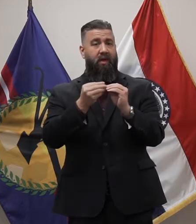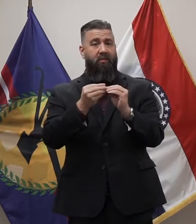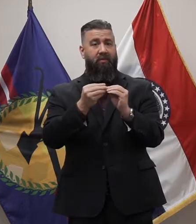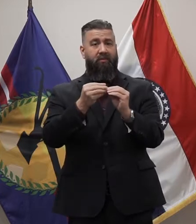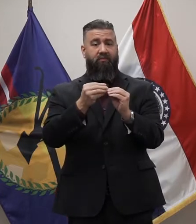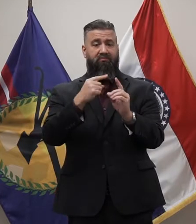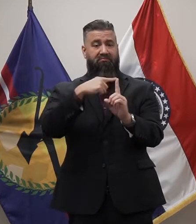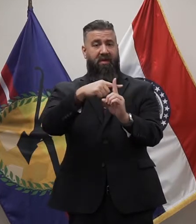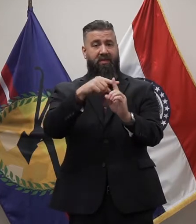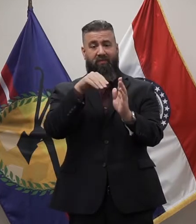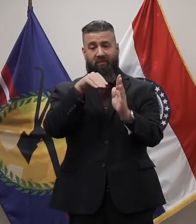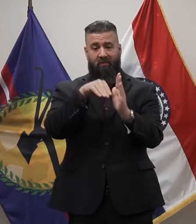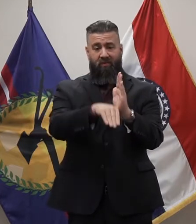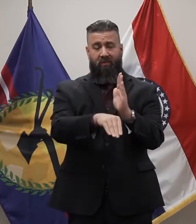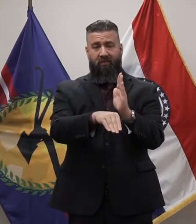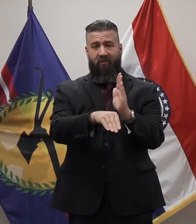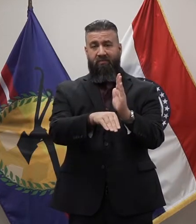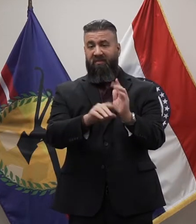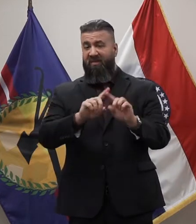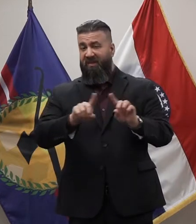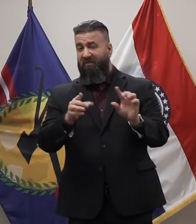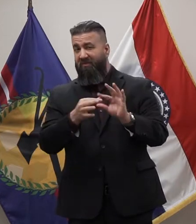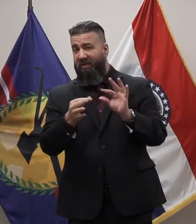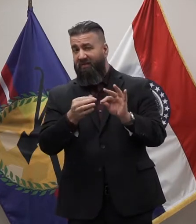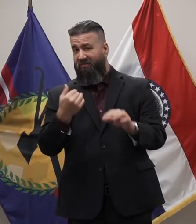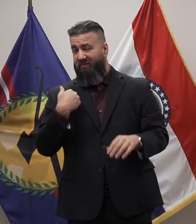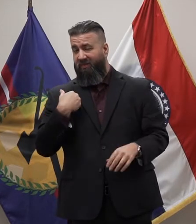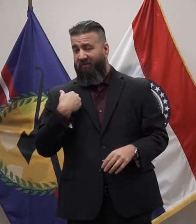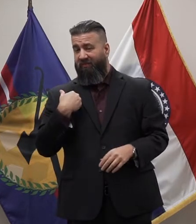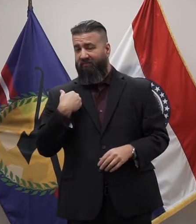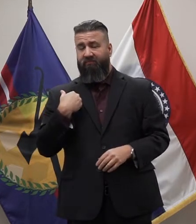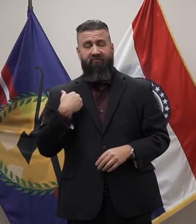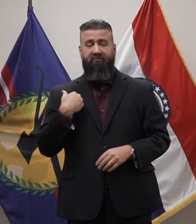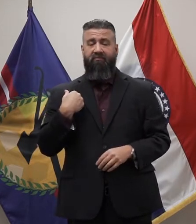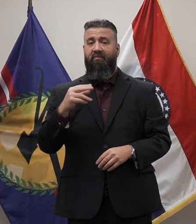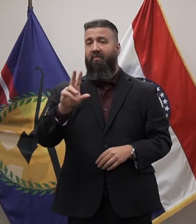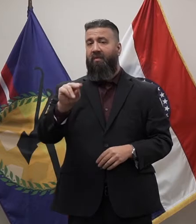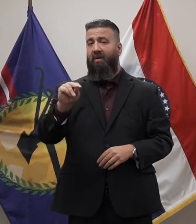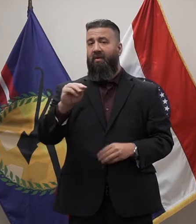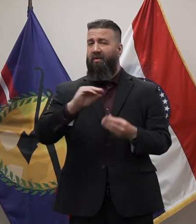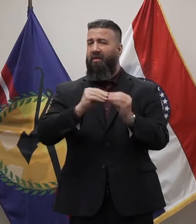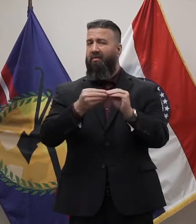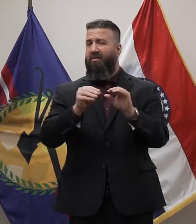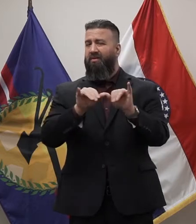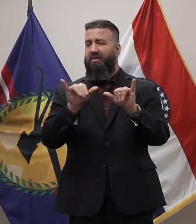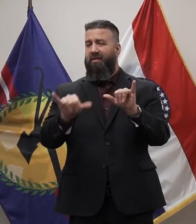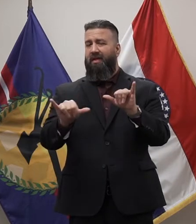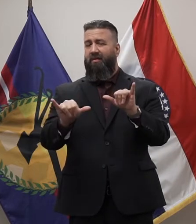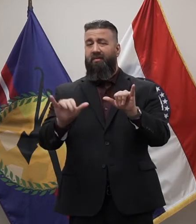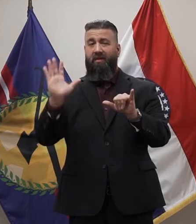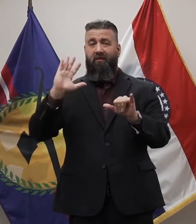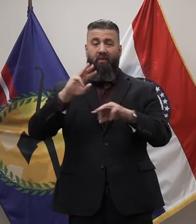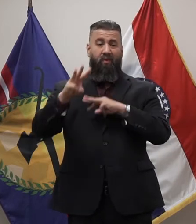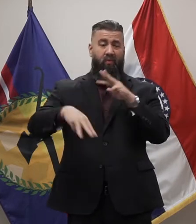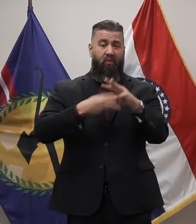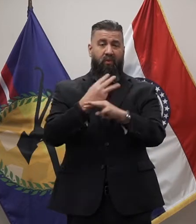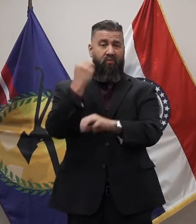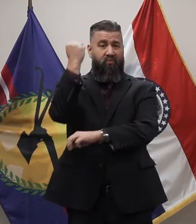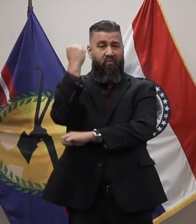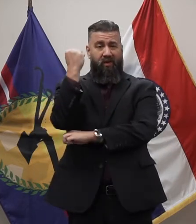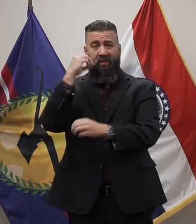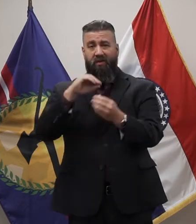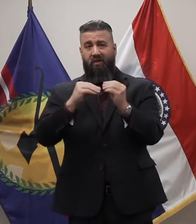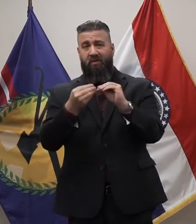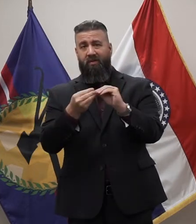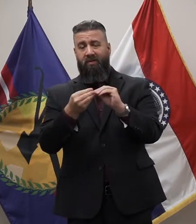residents? The message is the same. The numbers are dropping from world record highs, from transmission rates and